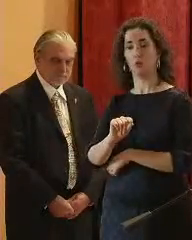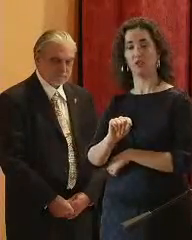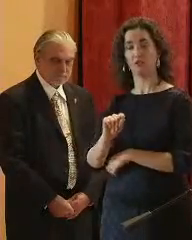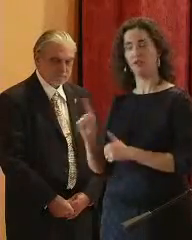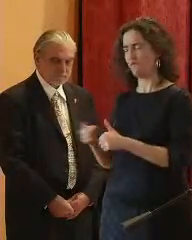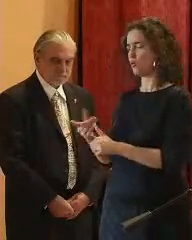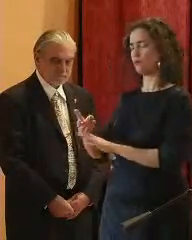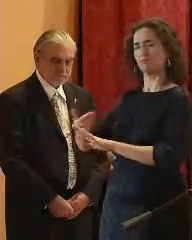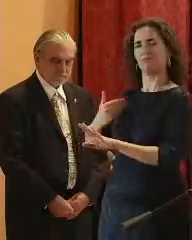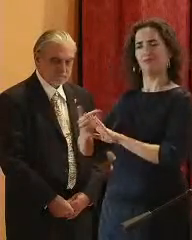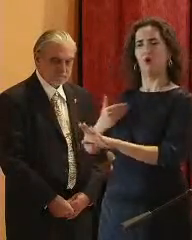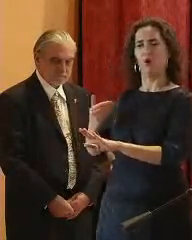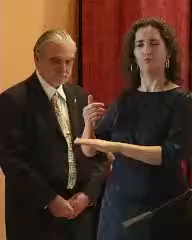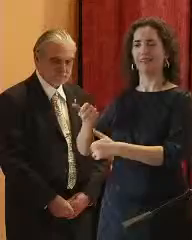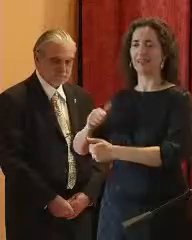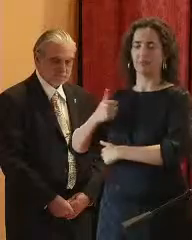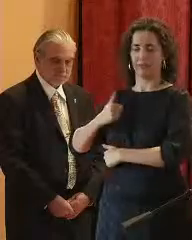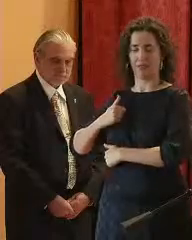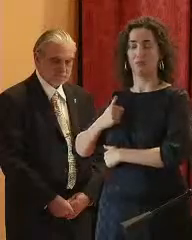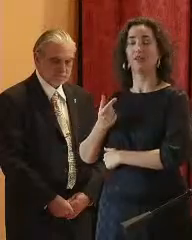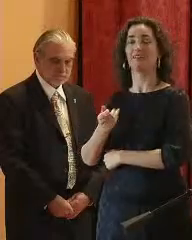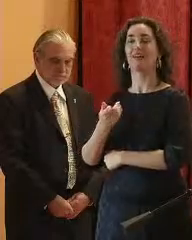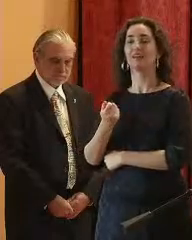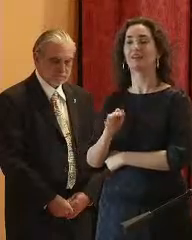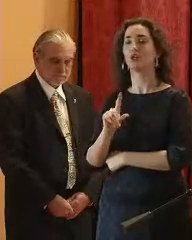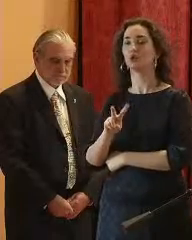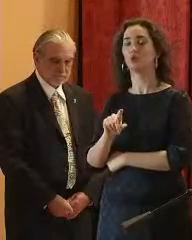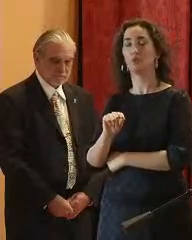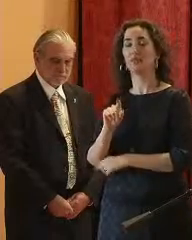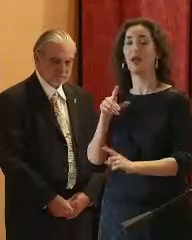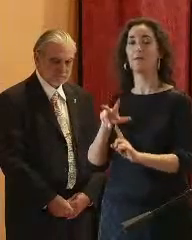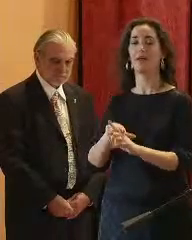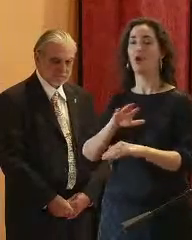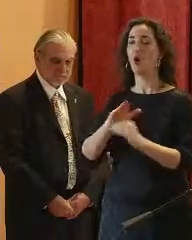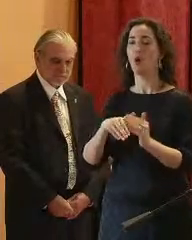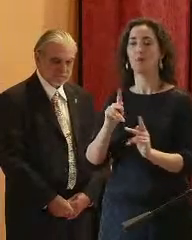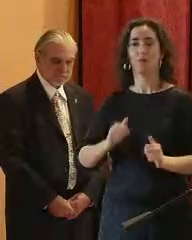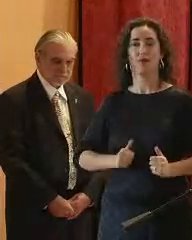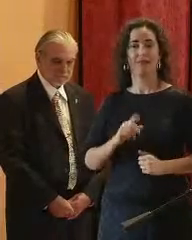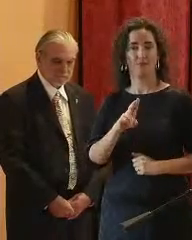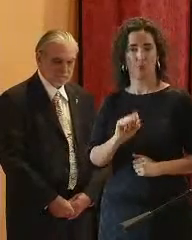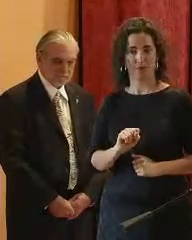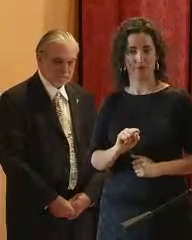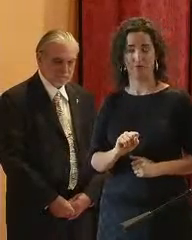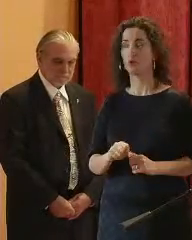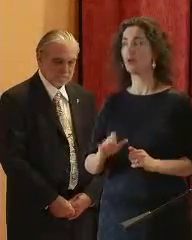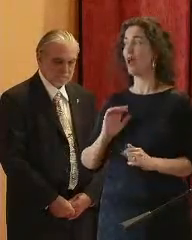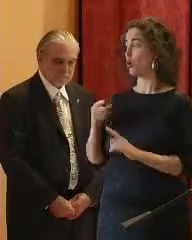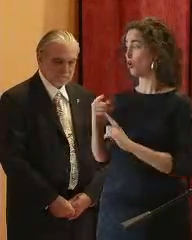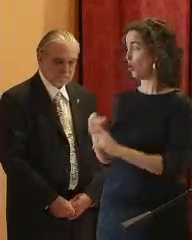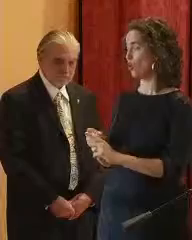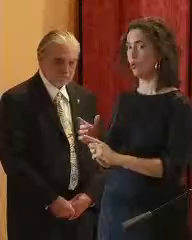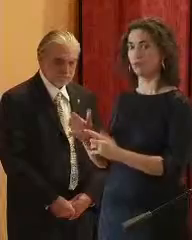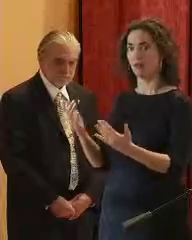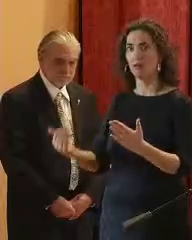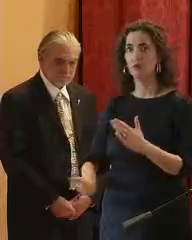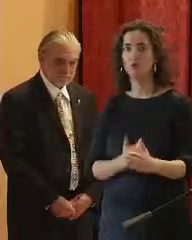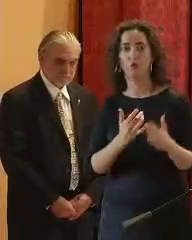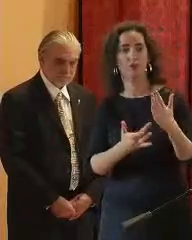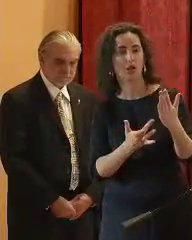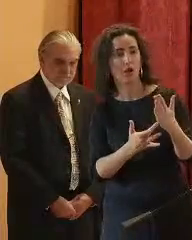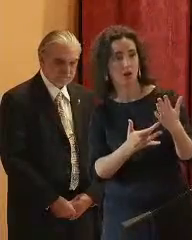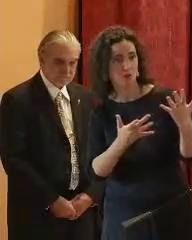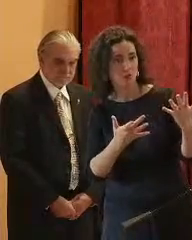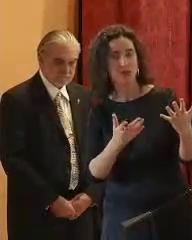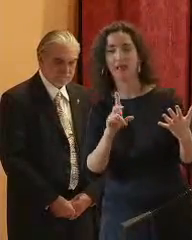citizens of the United States. So our dormitory program was a test bed for LRS to use this new technology.